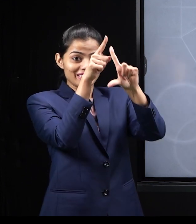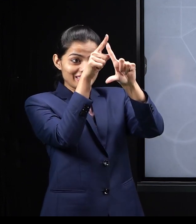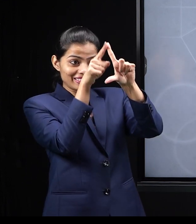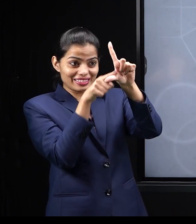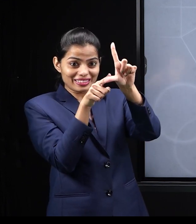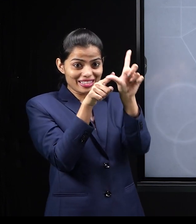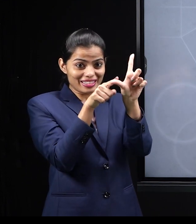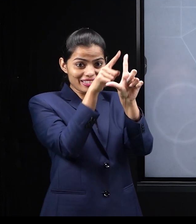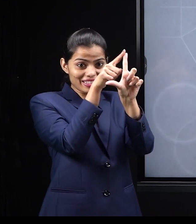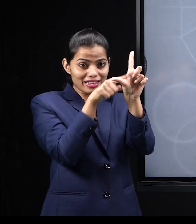acute triangle,